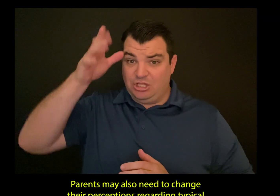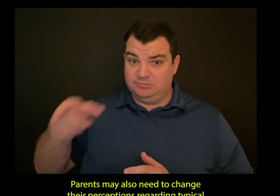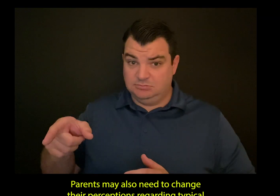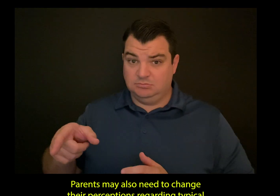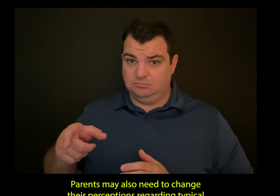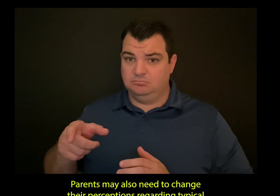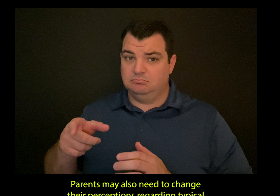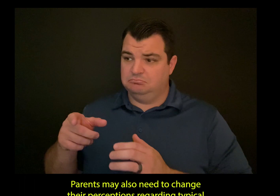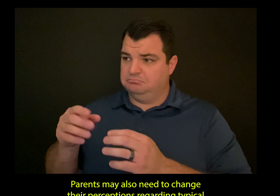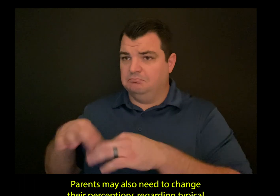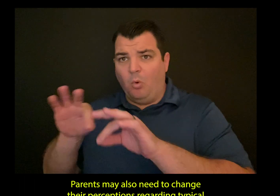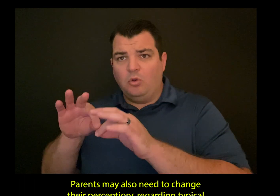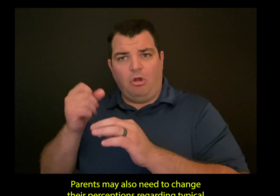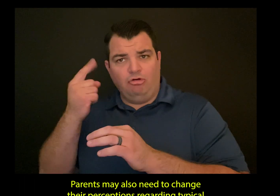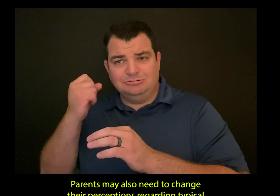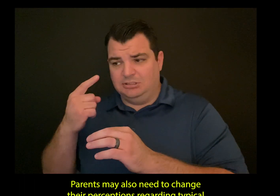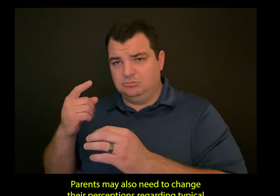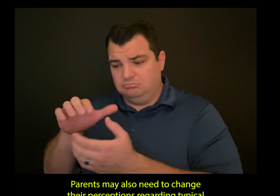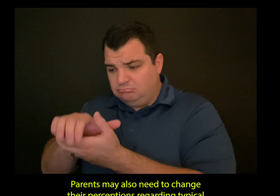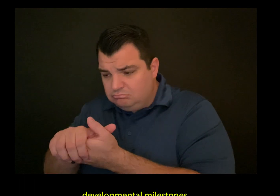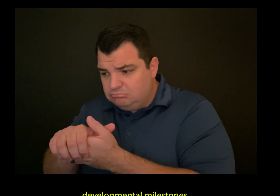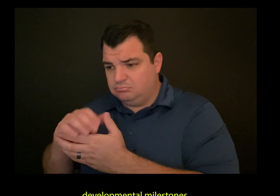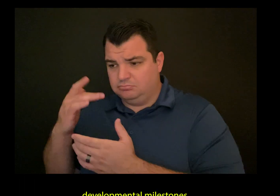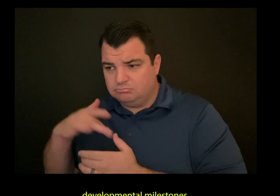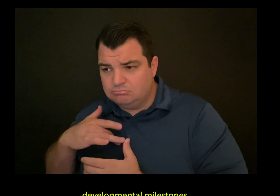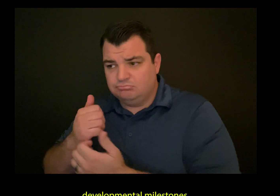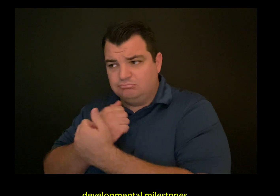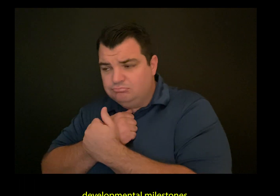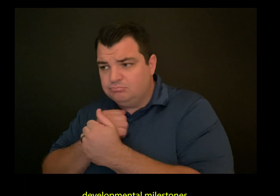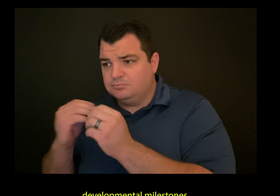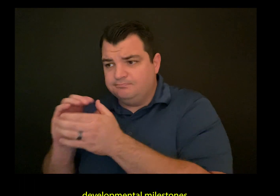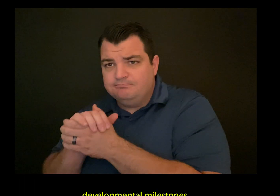Parents may also need to change their perceptions regarding typical developmental milestones.